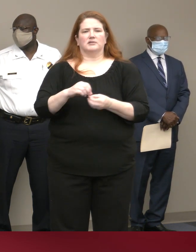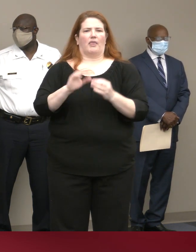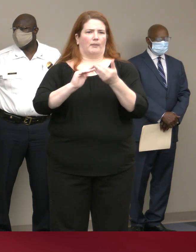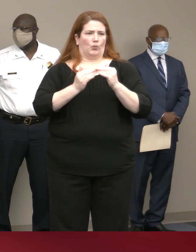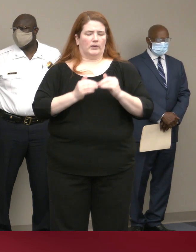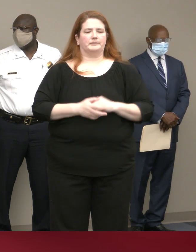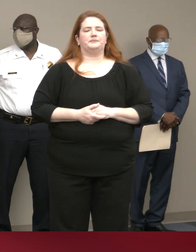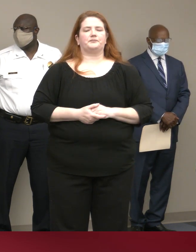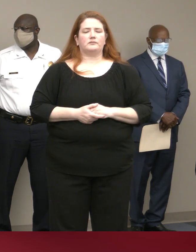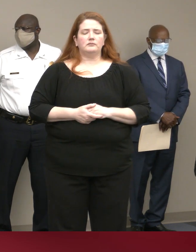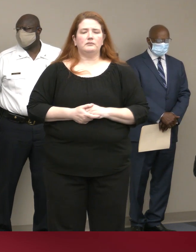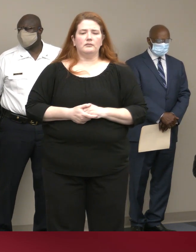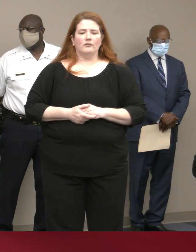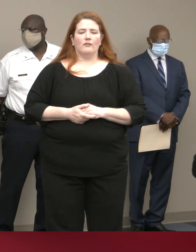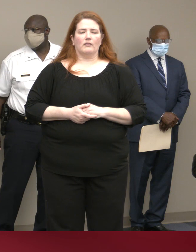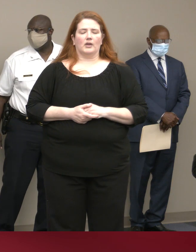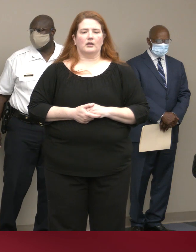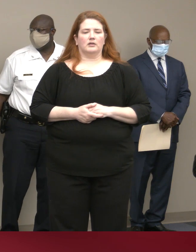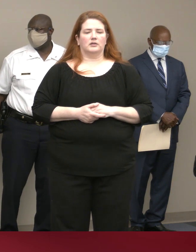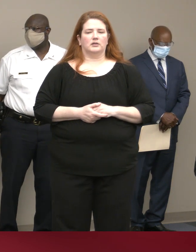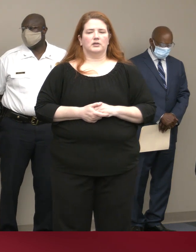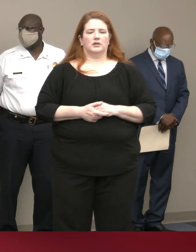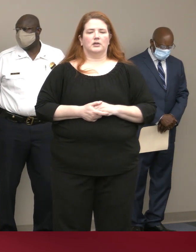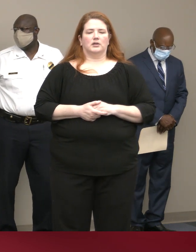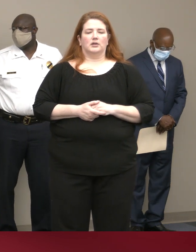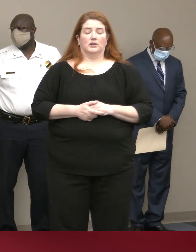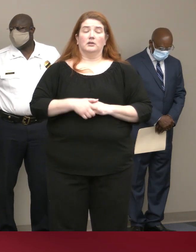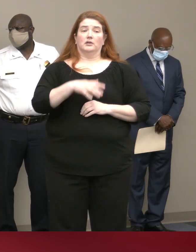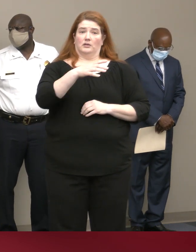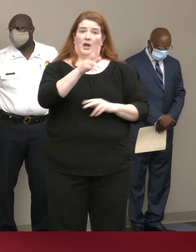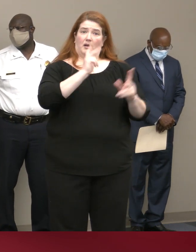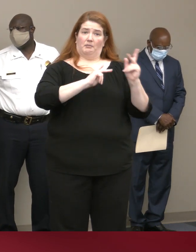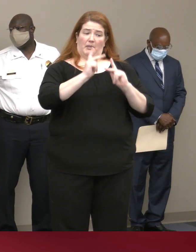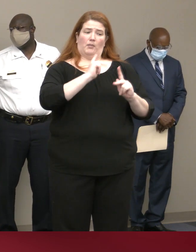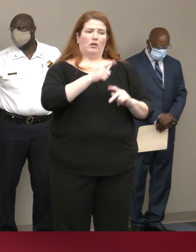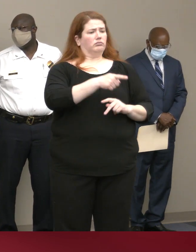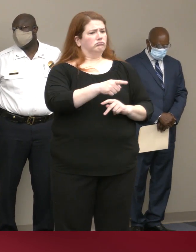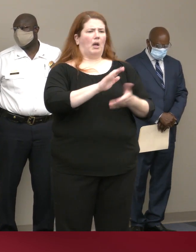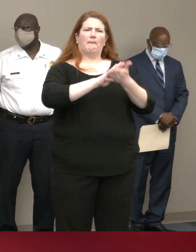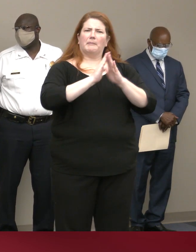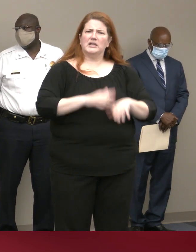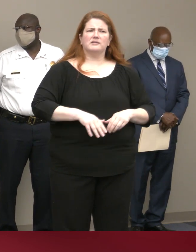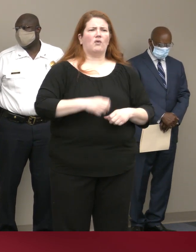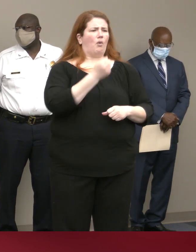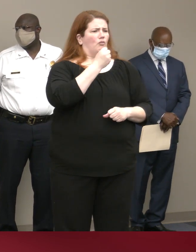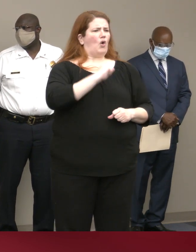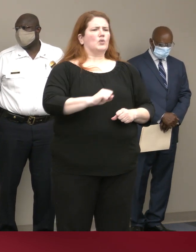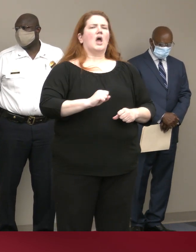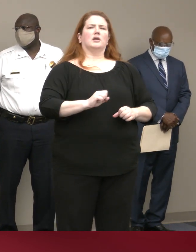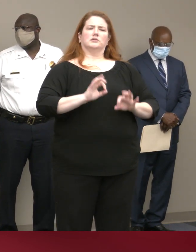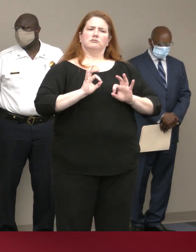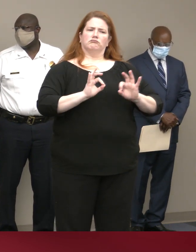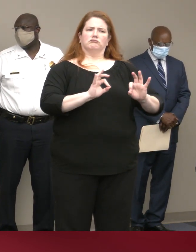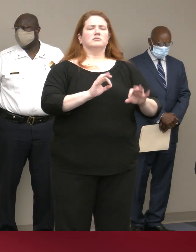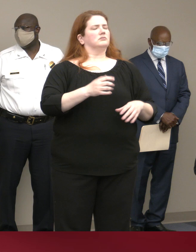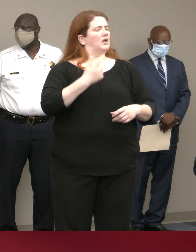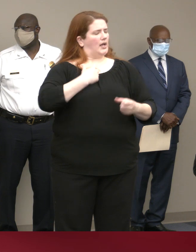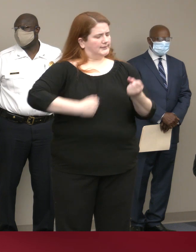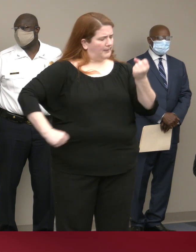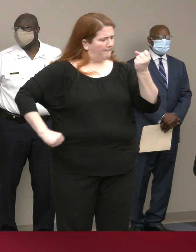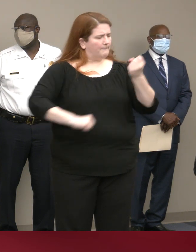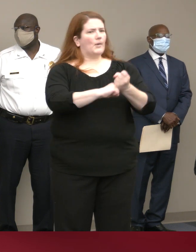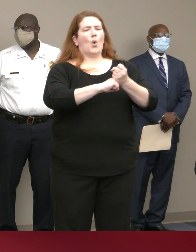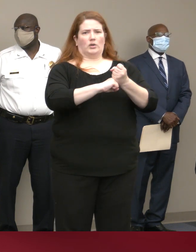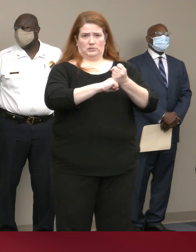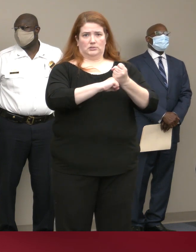But I will continue to uphold the right to peaceful protests, but I want to be clear. I will use the